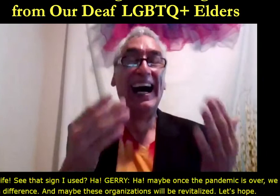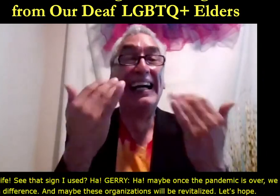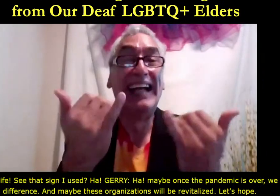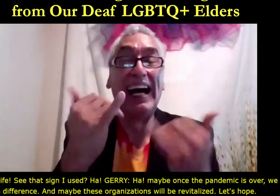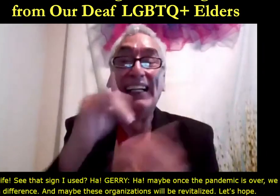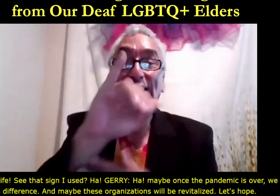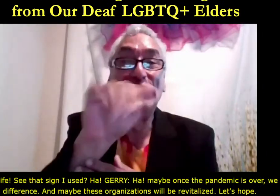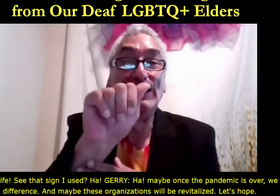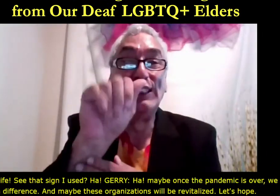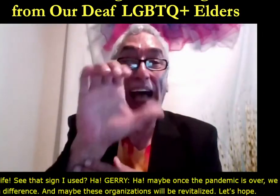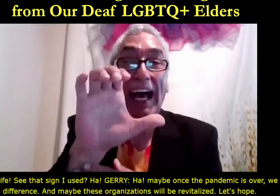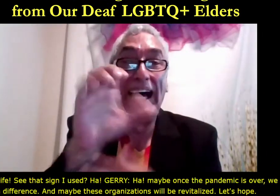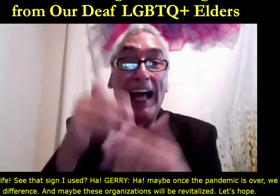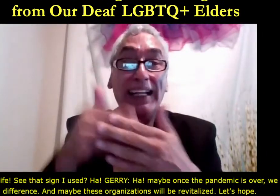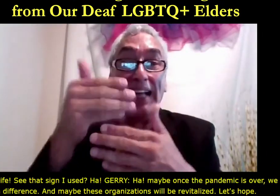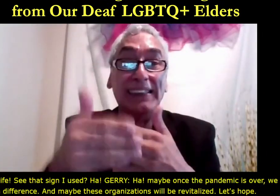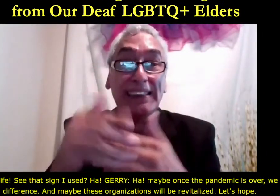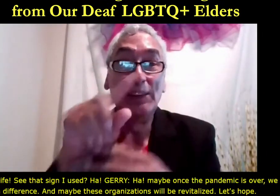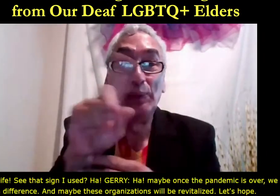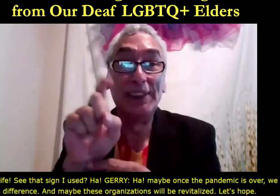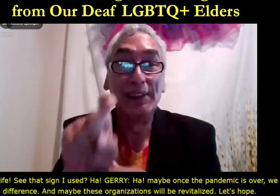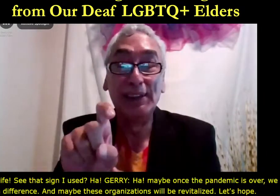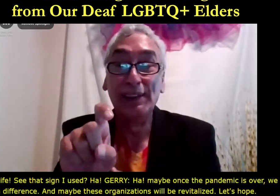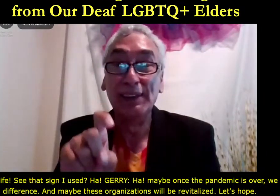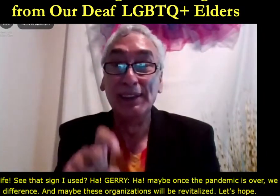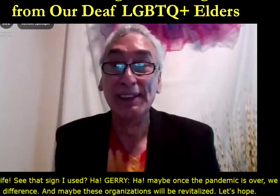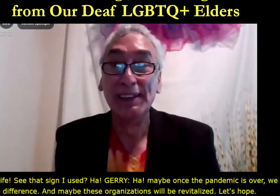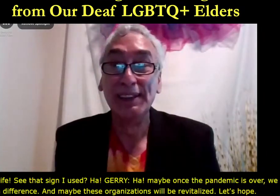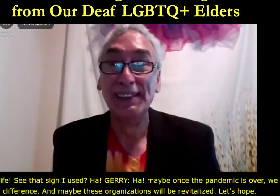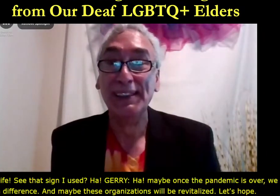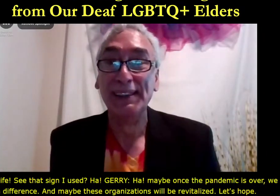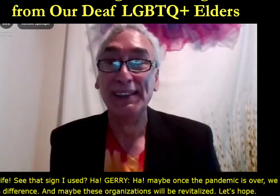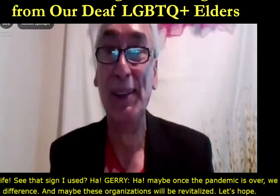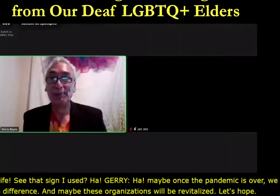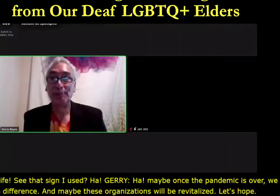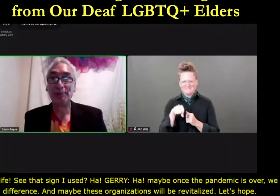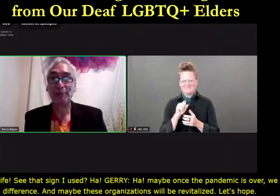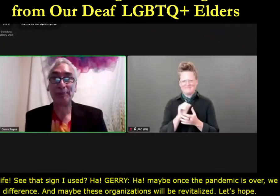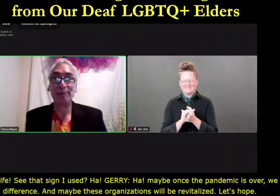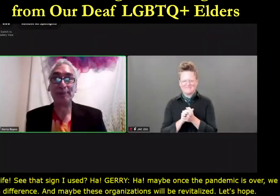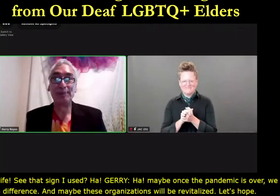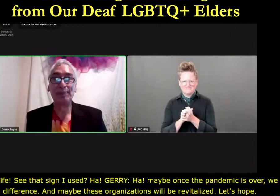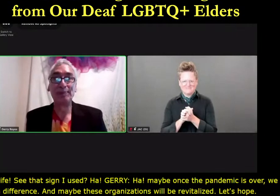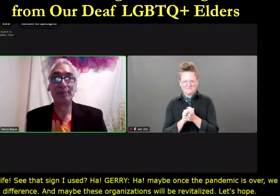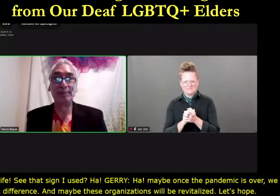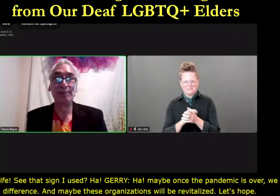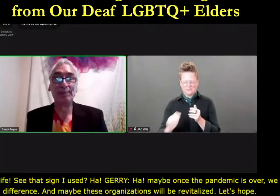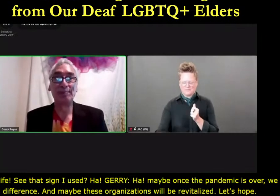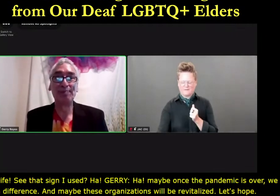organizations stay afloat jack can we get our next question please yes yes